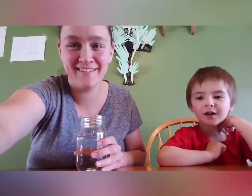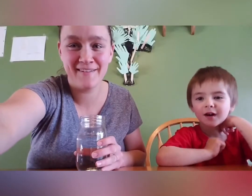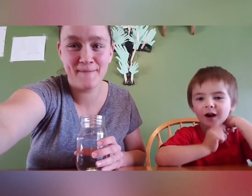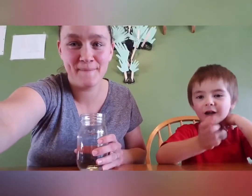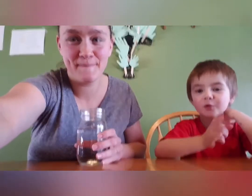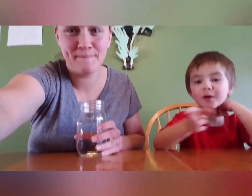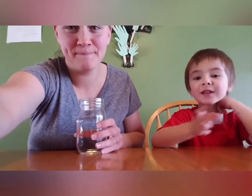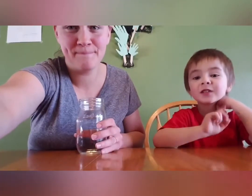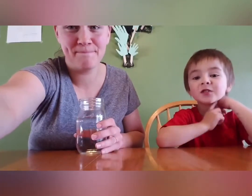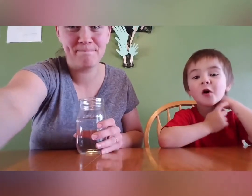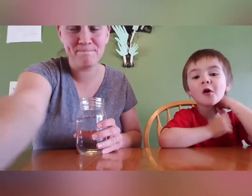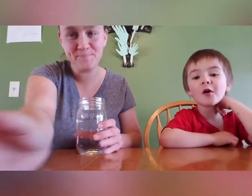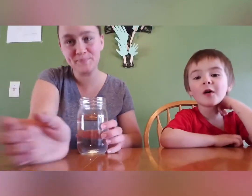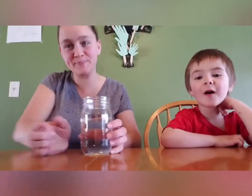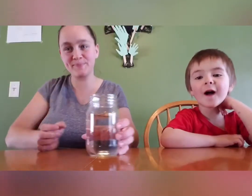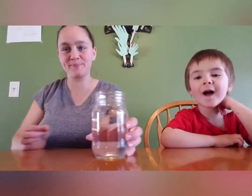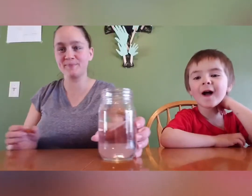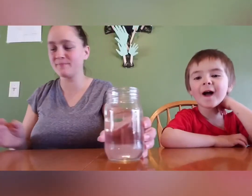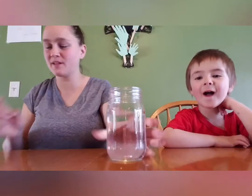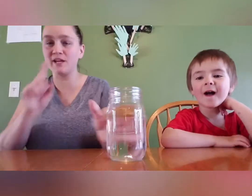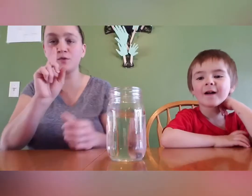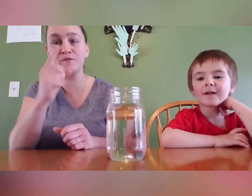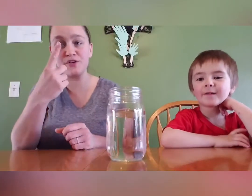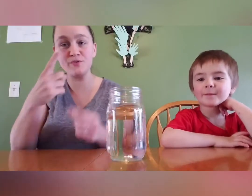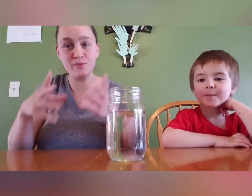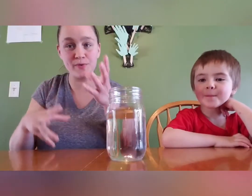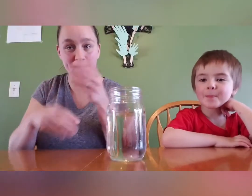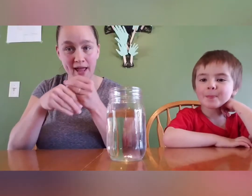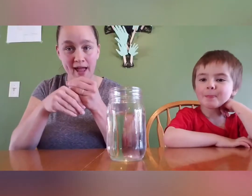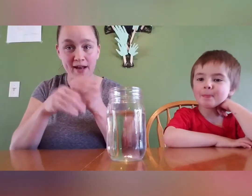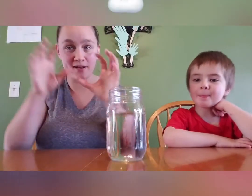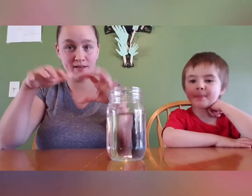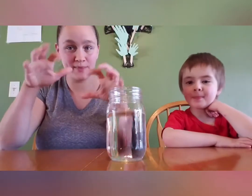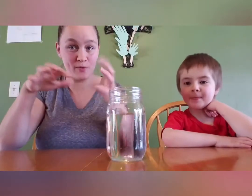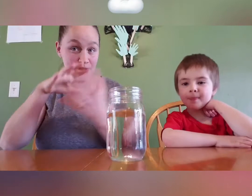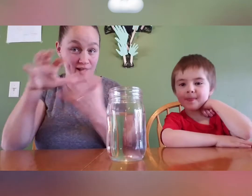Are you ready to start? Okay, so first we're gonna add the rain cloud.